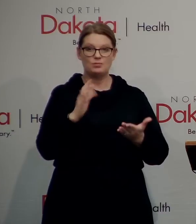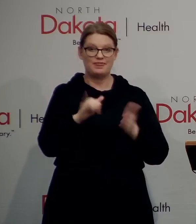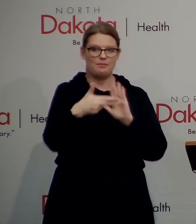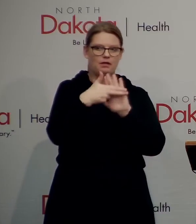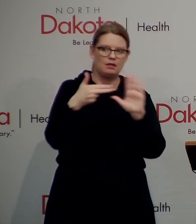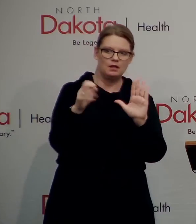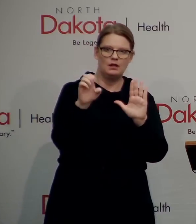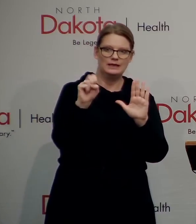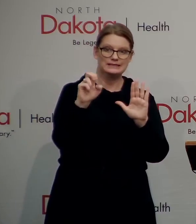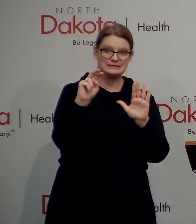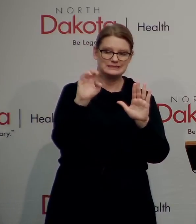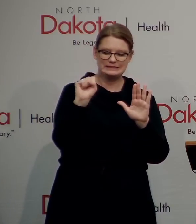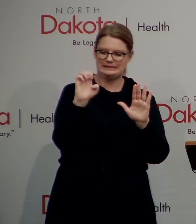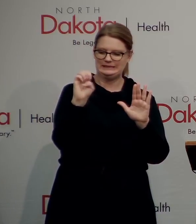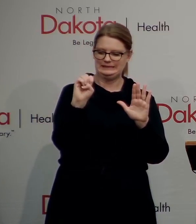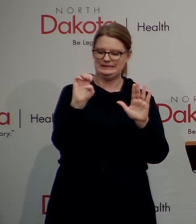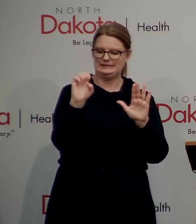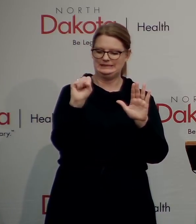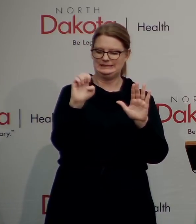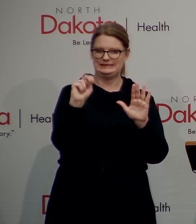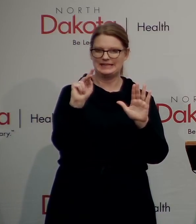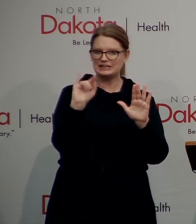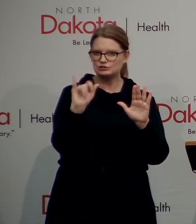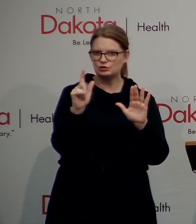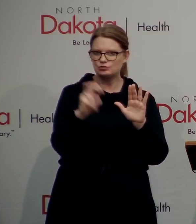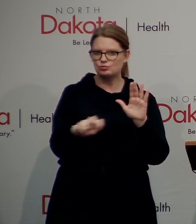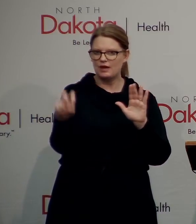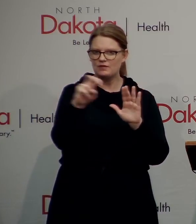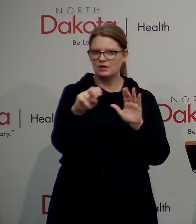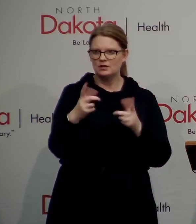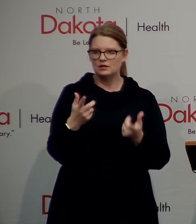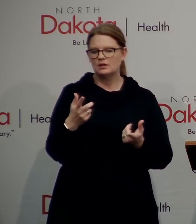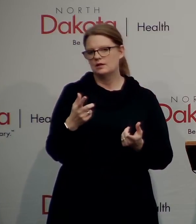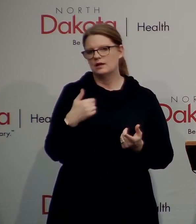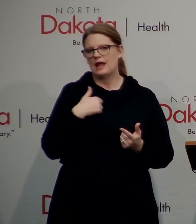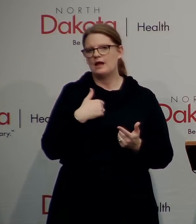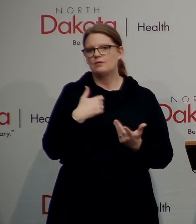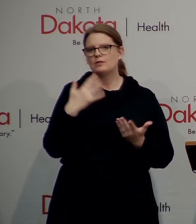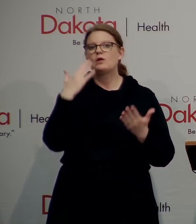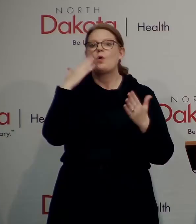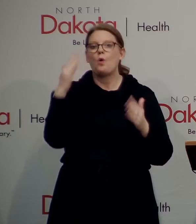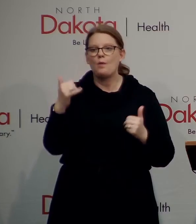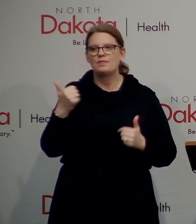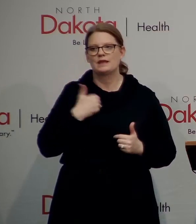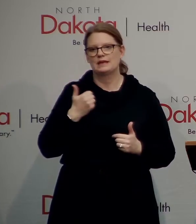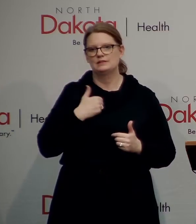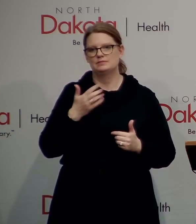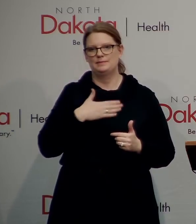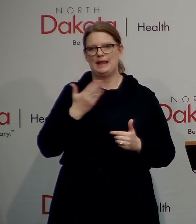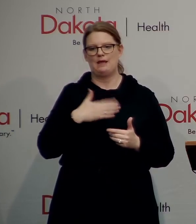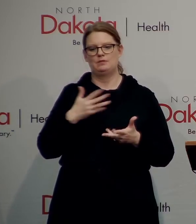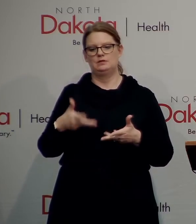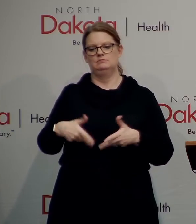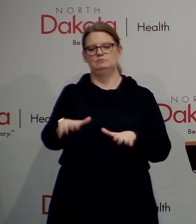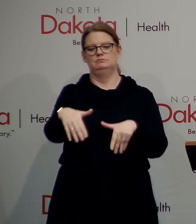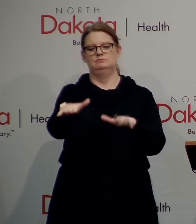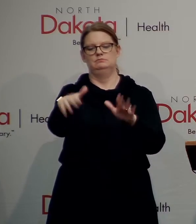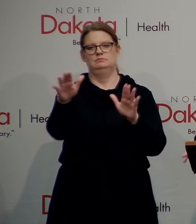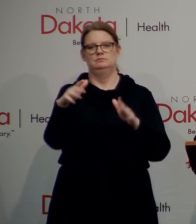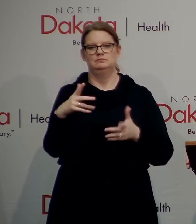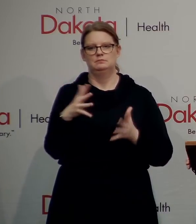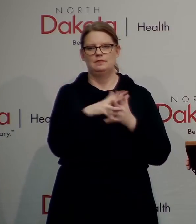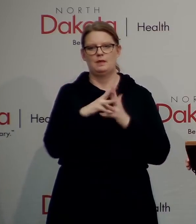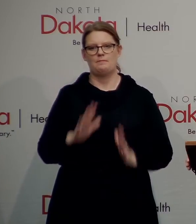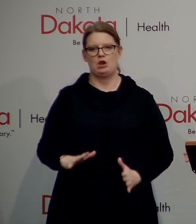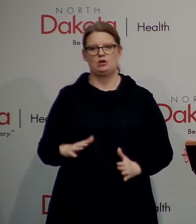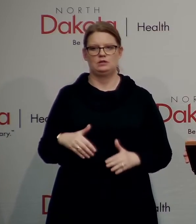to that. I hope it would be, and I would think that Canadians would be happy to let Americans leave their country versus be part of